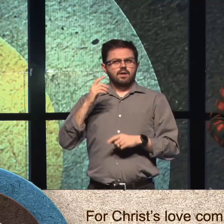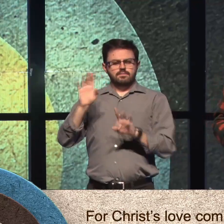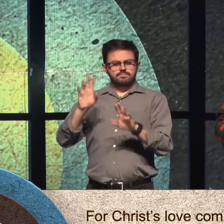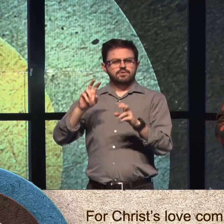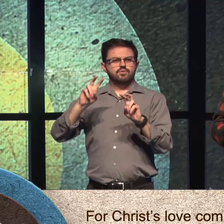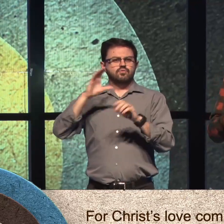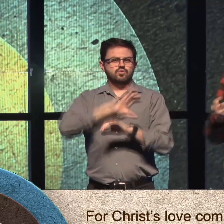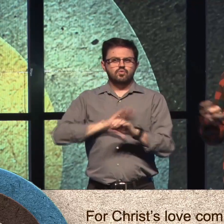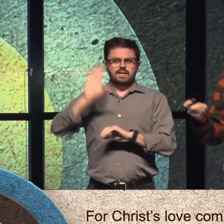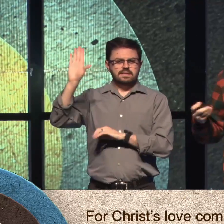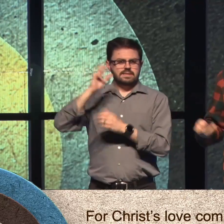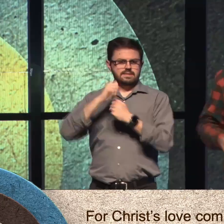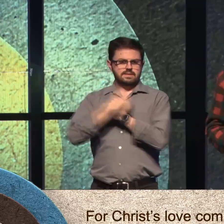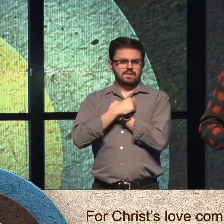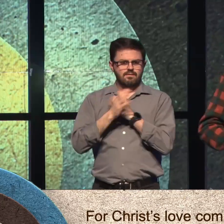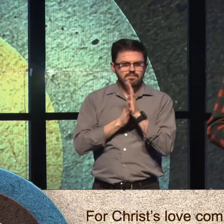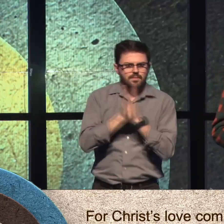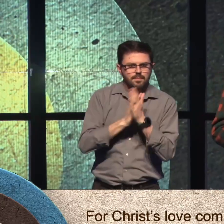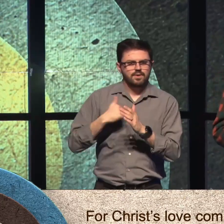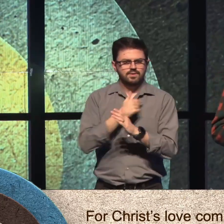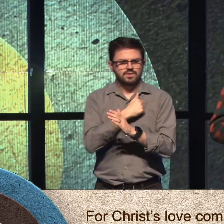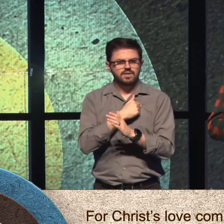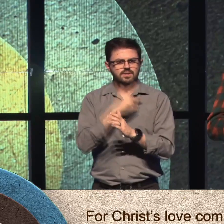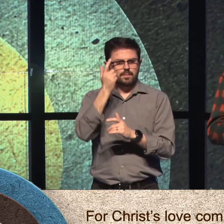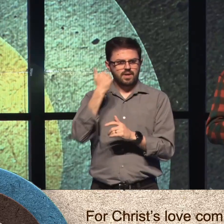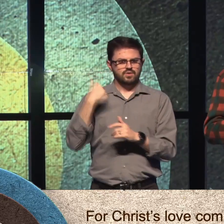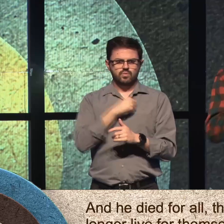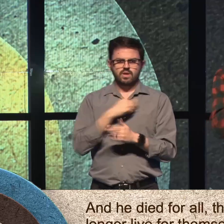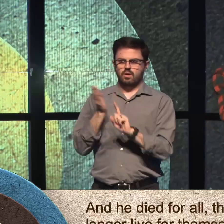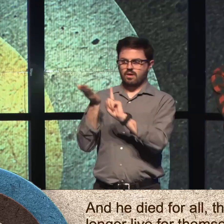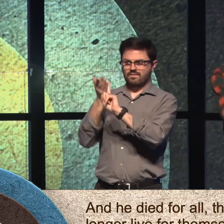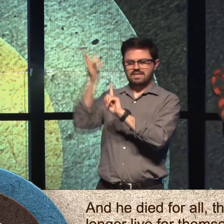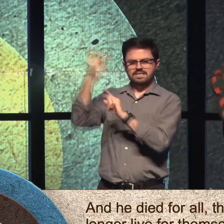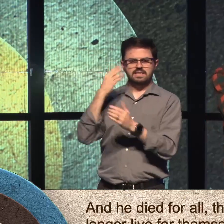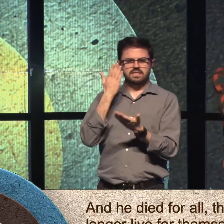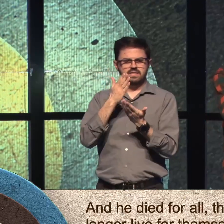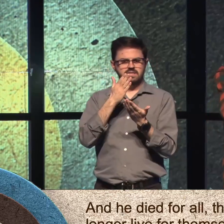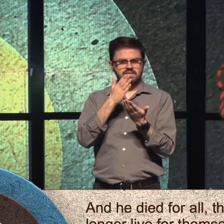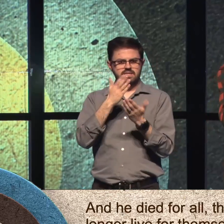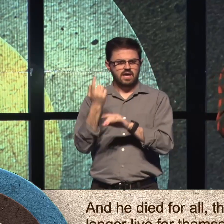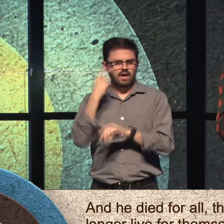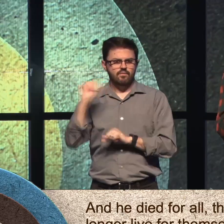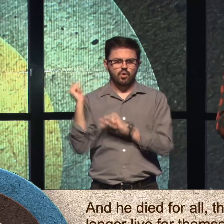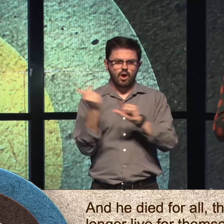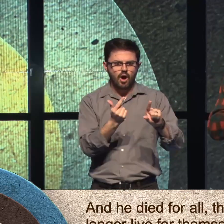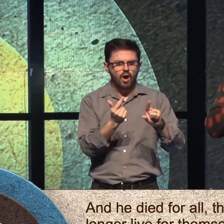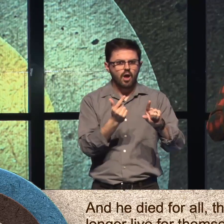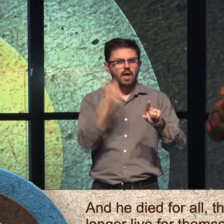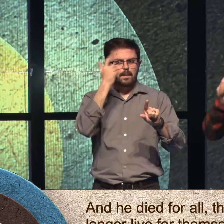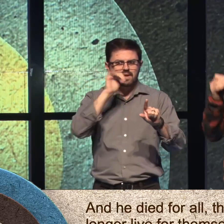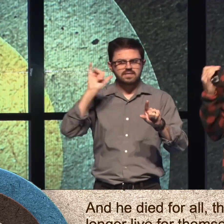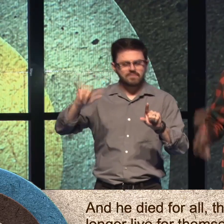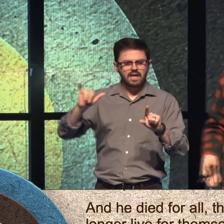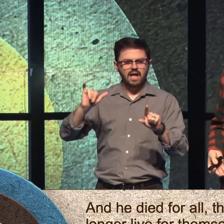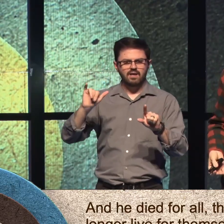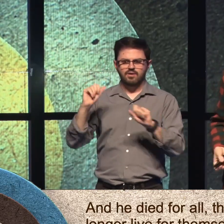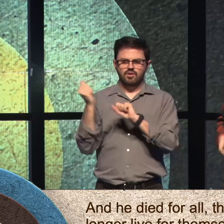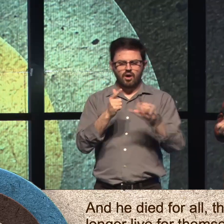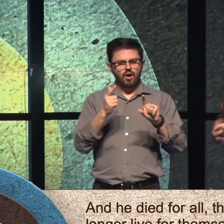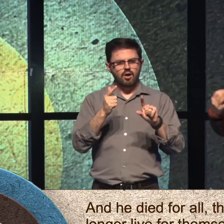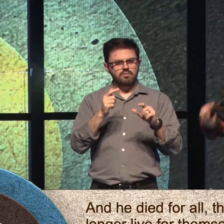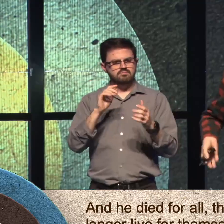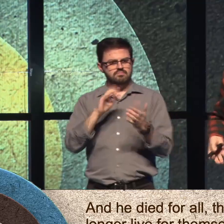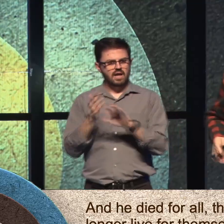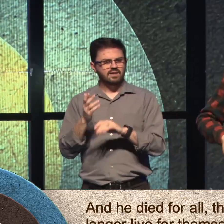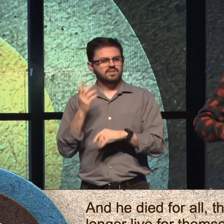one died for all and therefore all died. And he, being Jesus, died for all, that those who live,